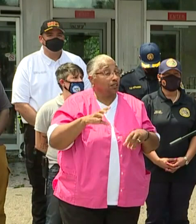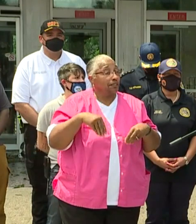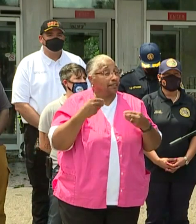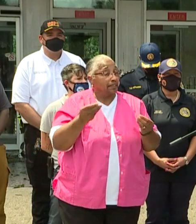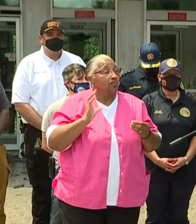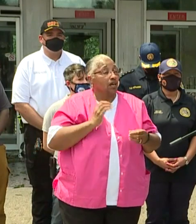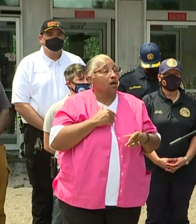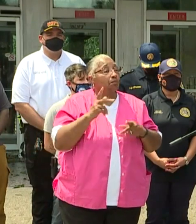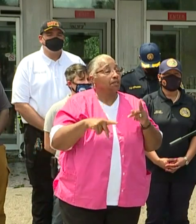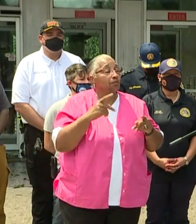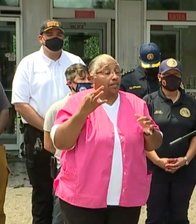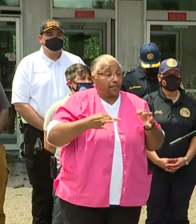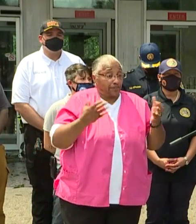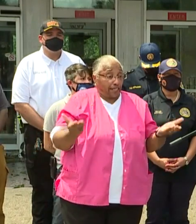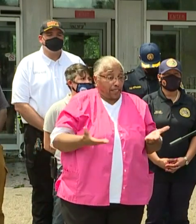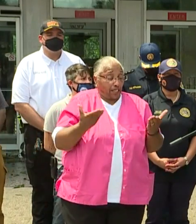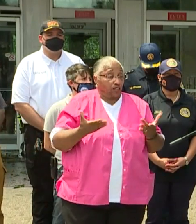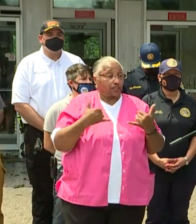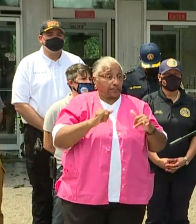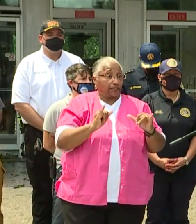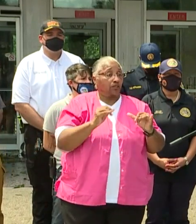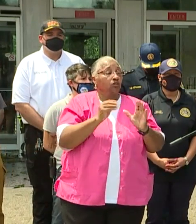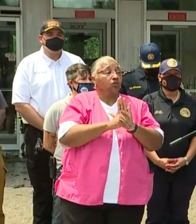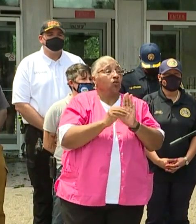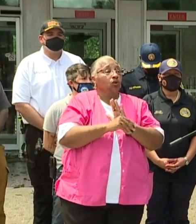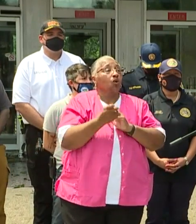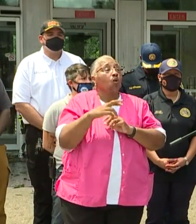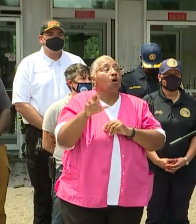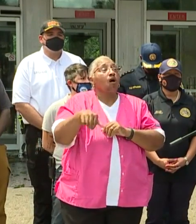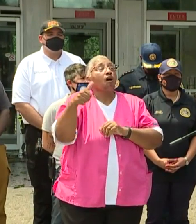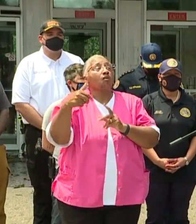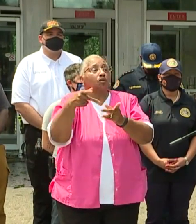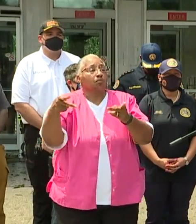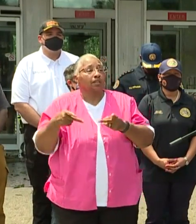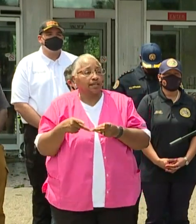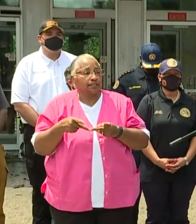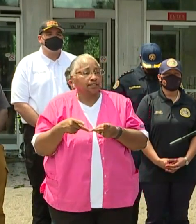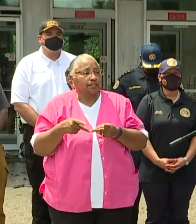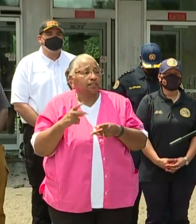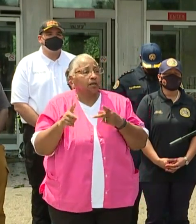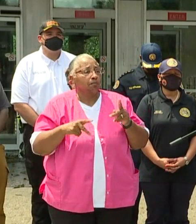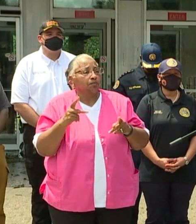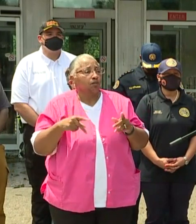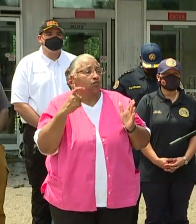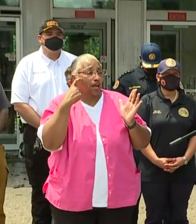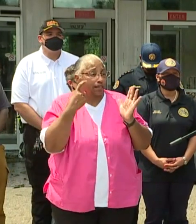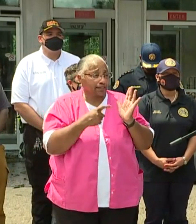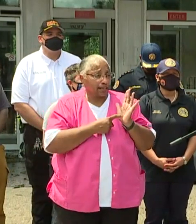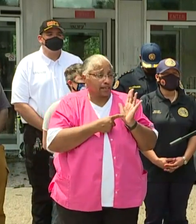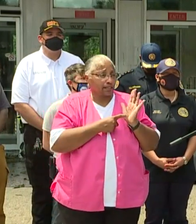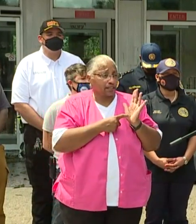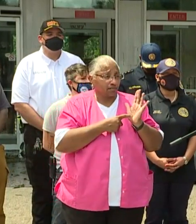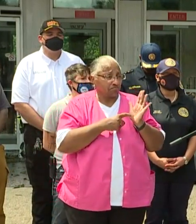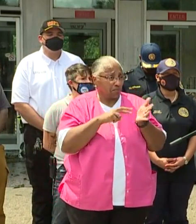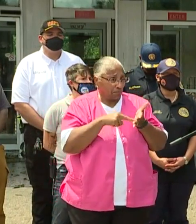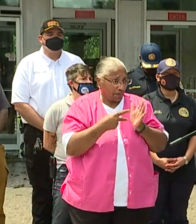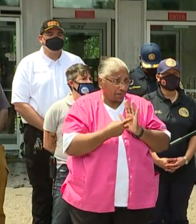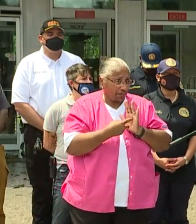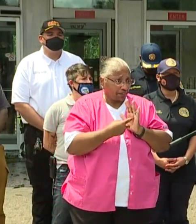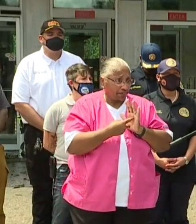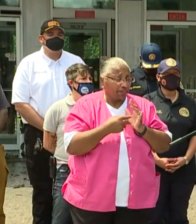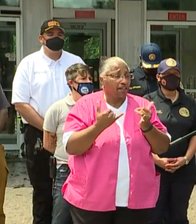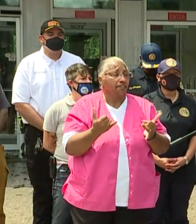whether they're here or elsewhere, a moment to just acknowledge what that means. That this